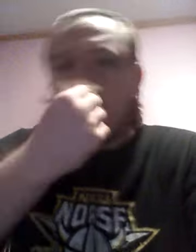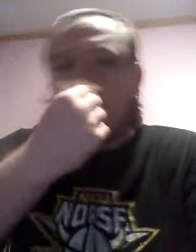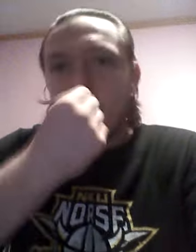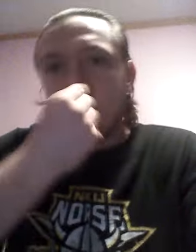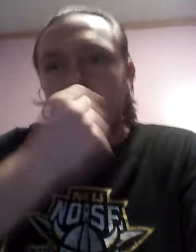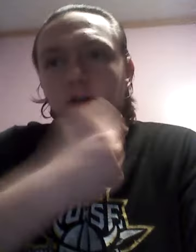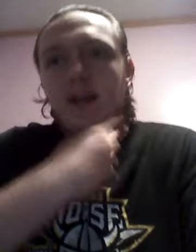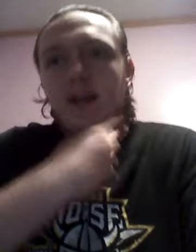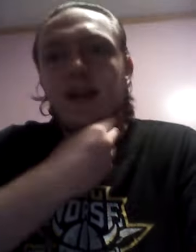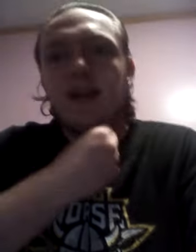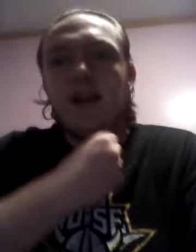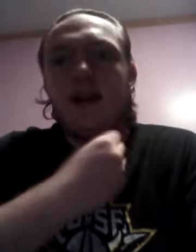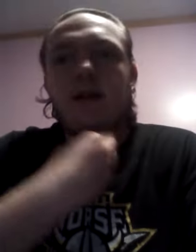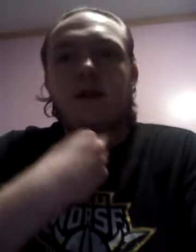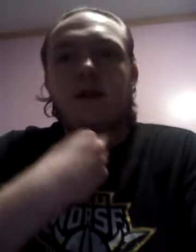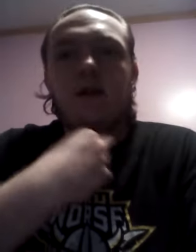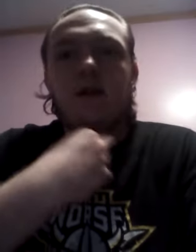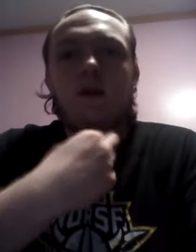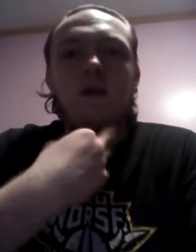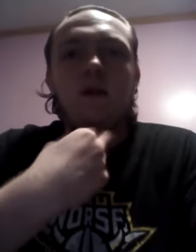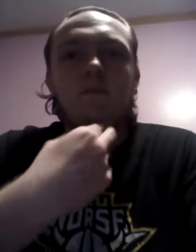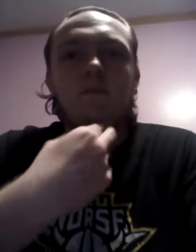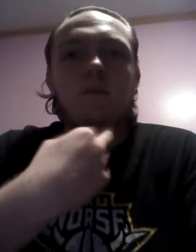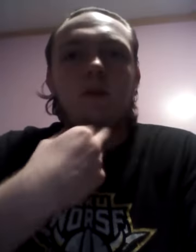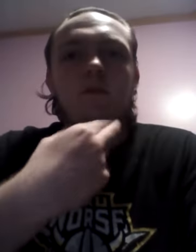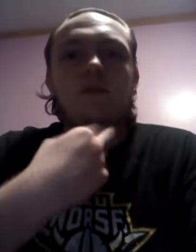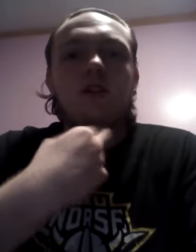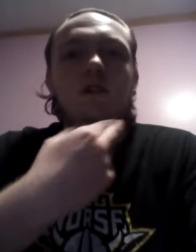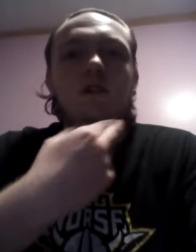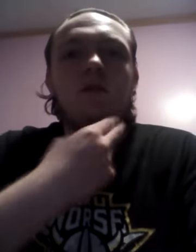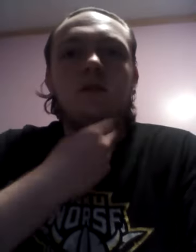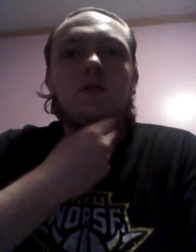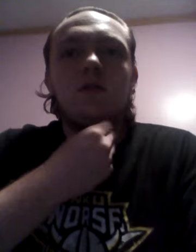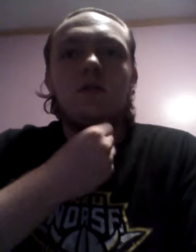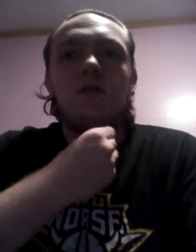Your weather today in Ovid, Michigan? Yeah.